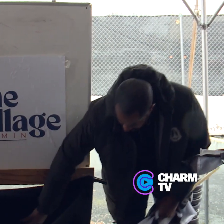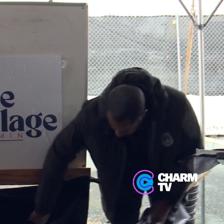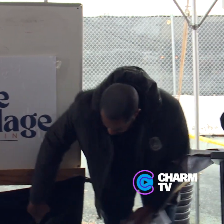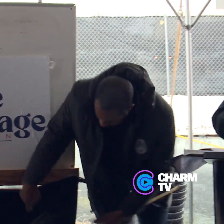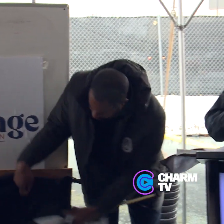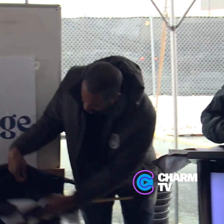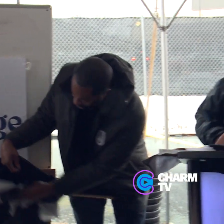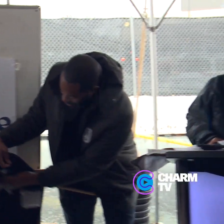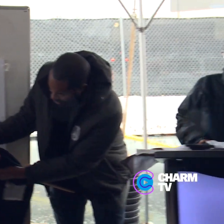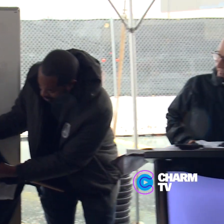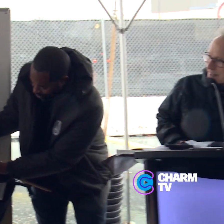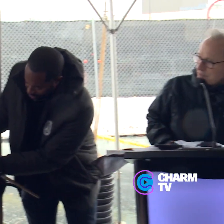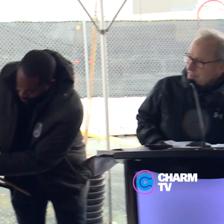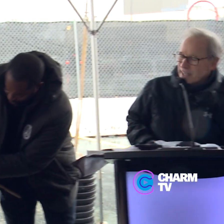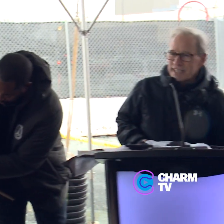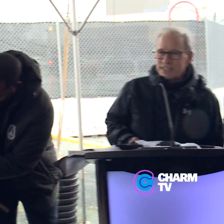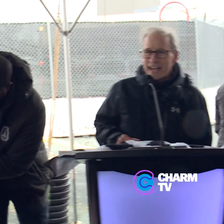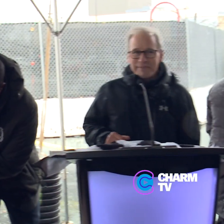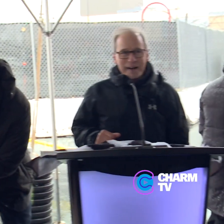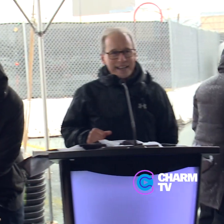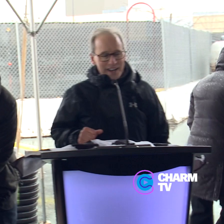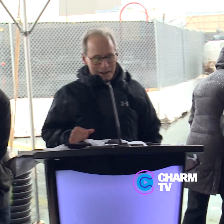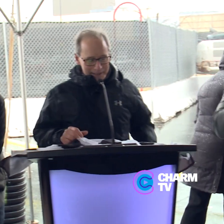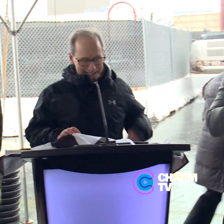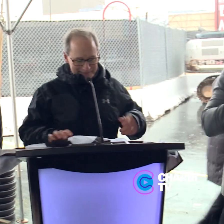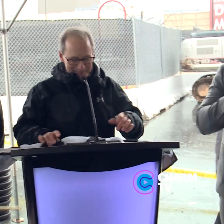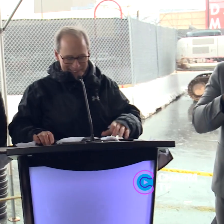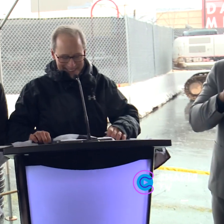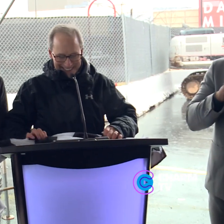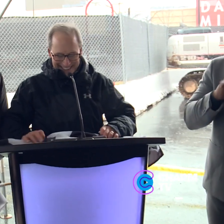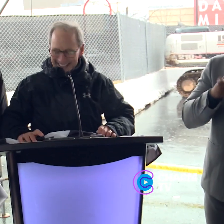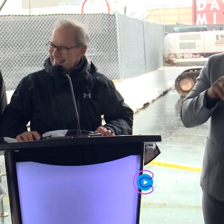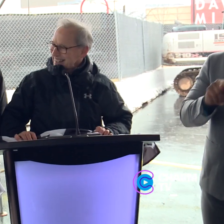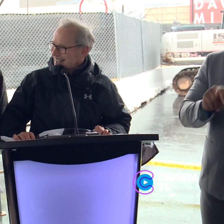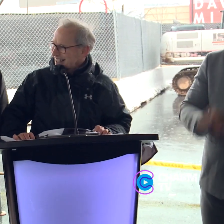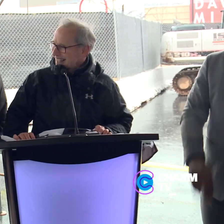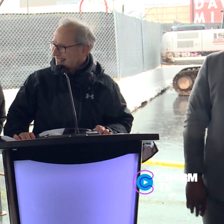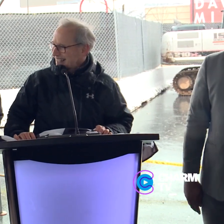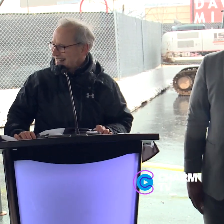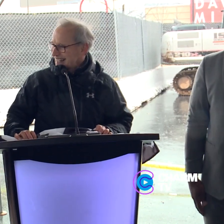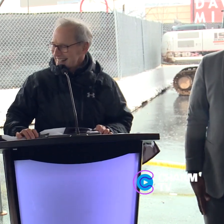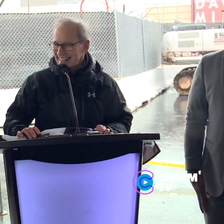So we're pleased to announce the village at Mondawmin.